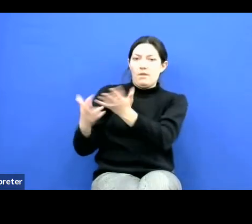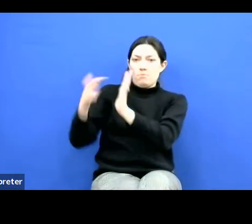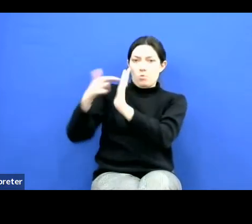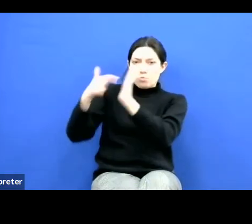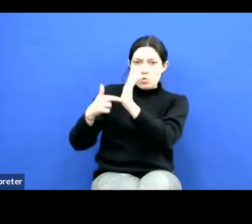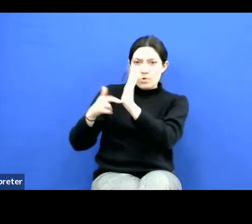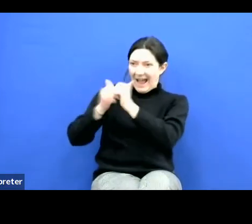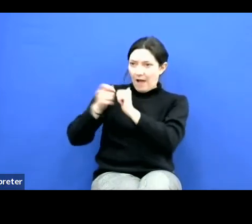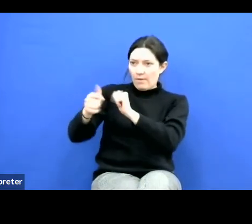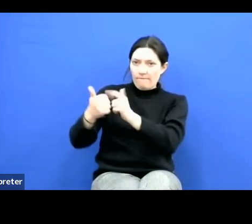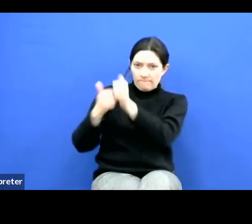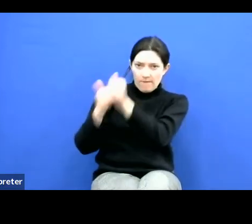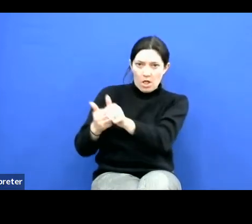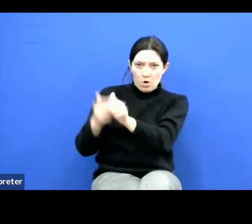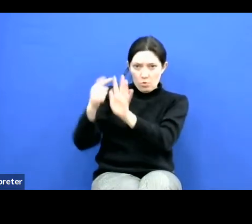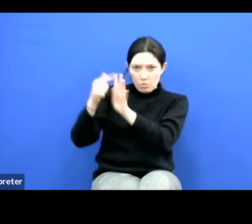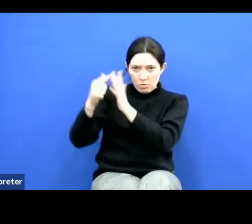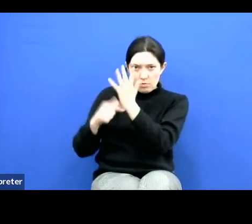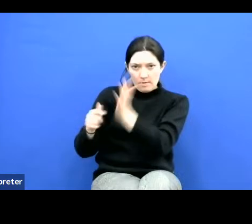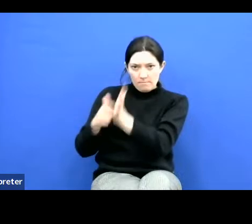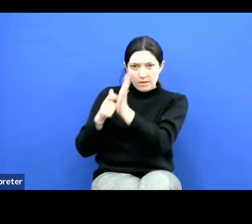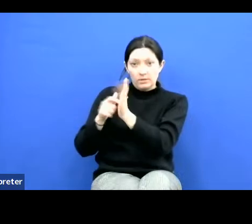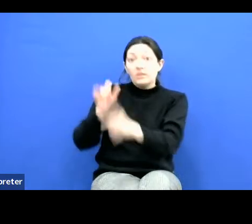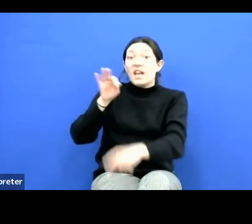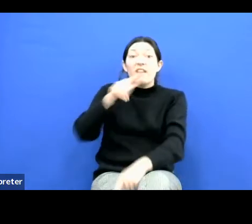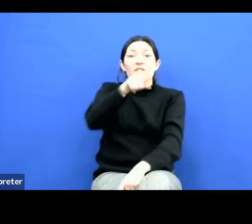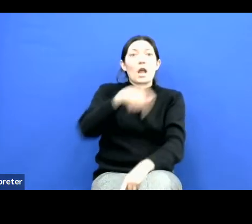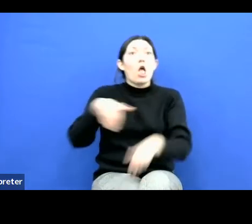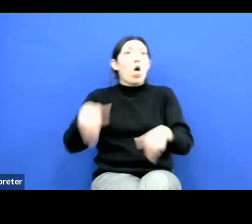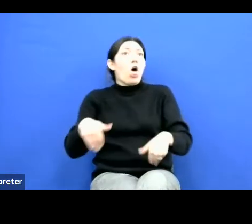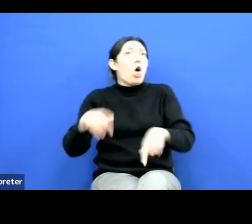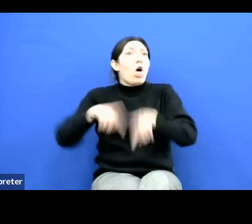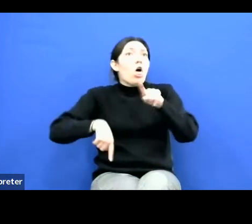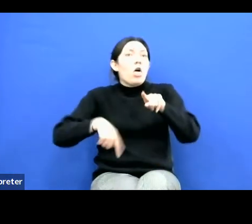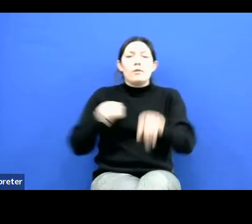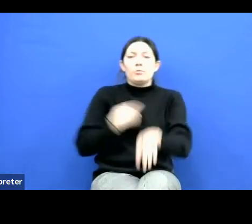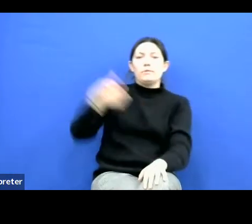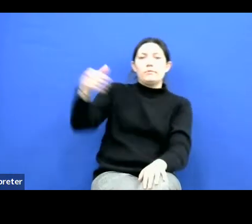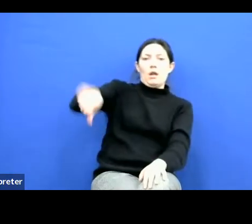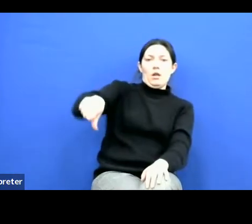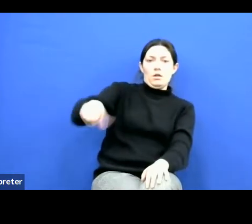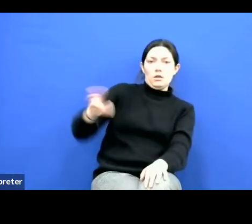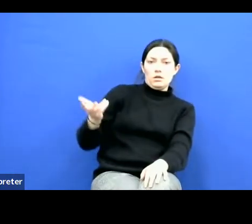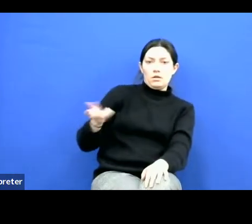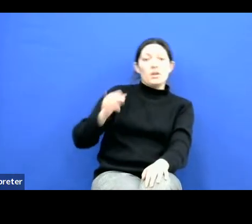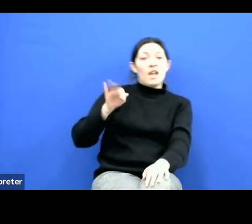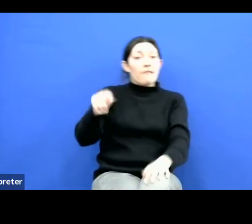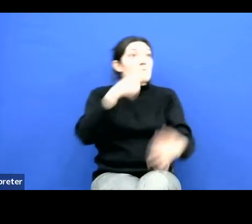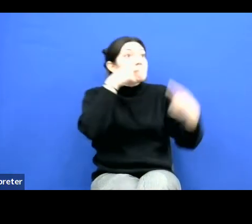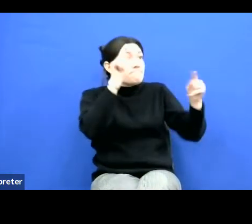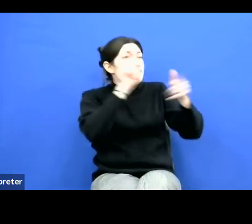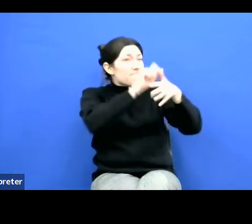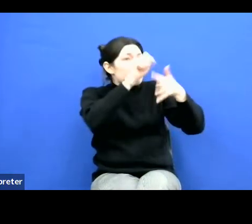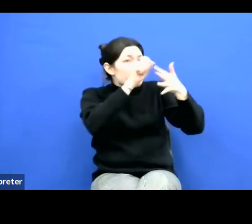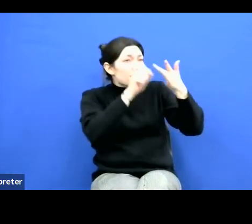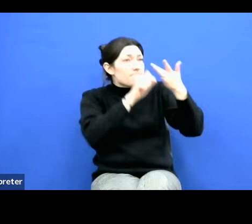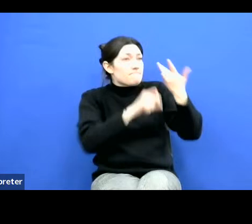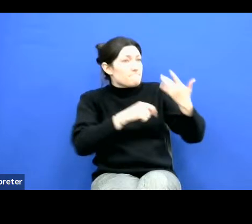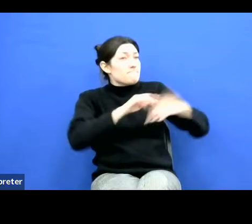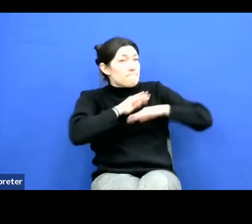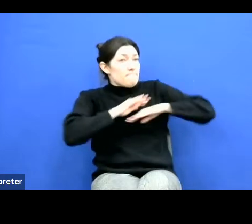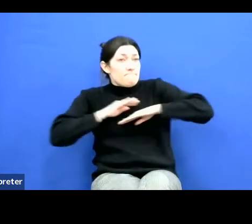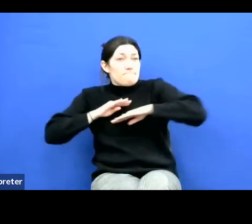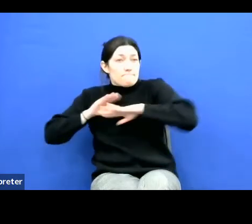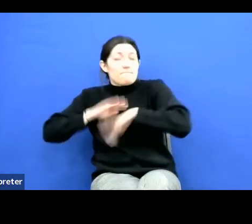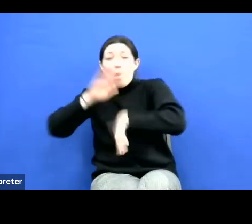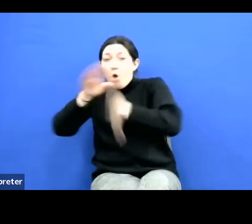do it. If they are unwilling or unable to do that, then we deny it. But if they are able to successfully mitigate all of